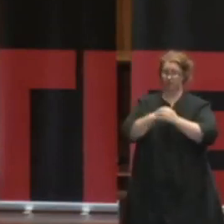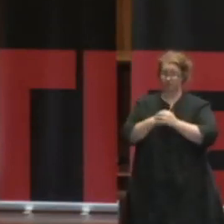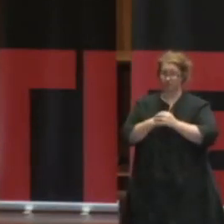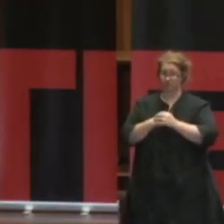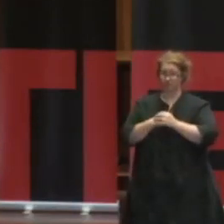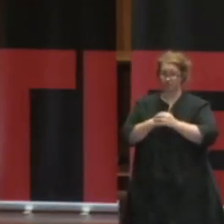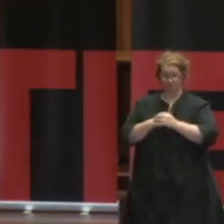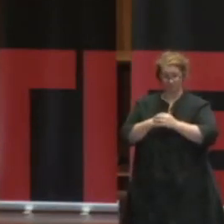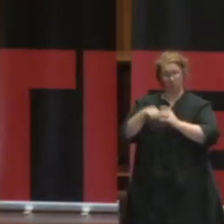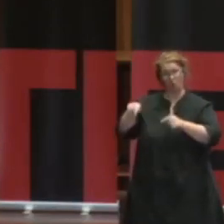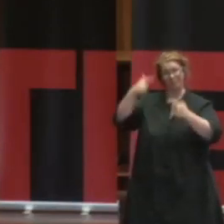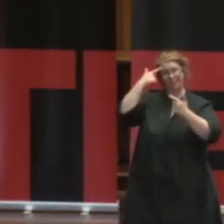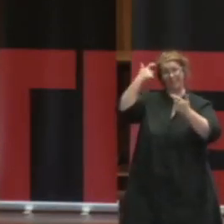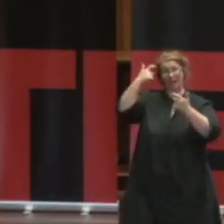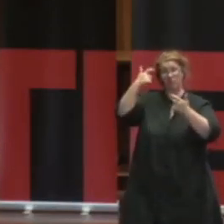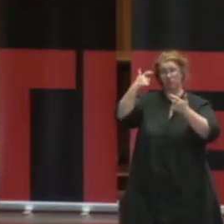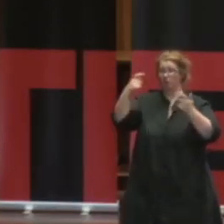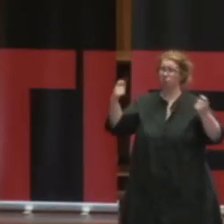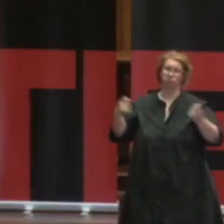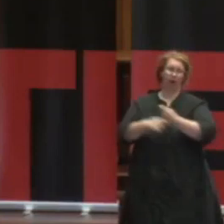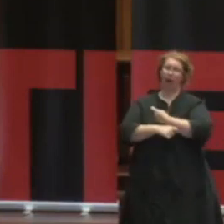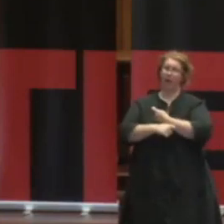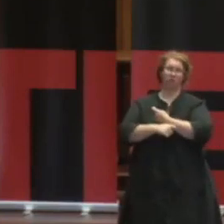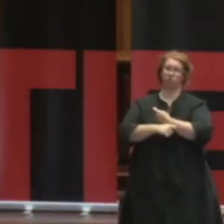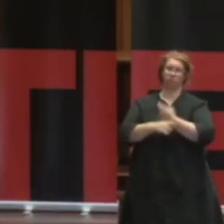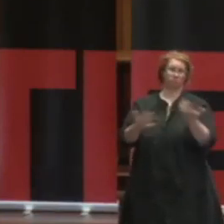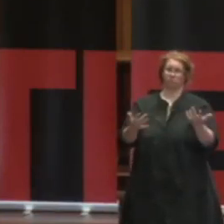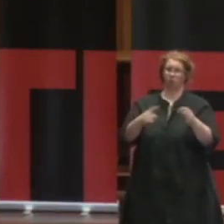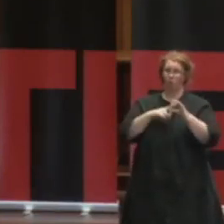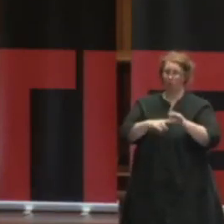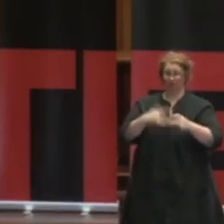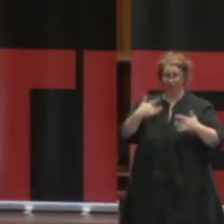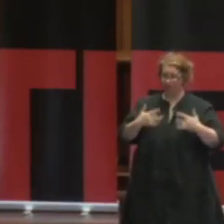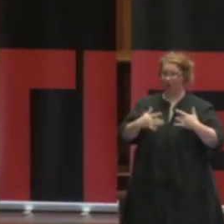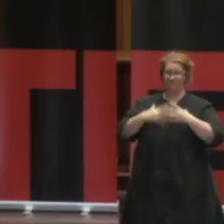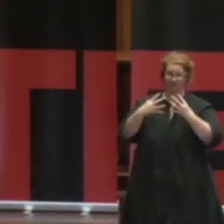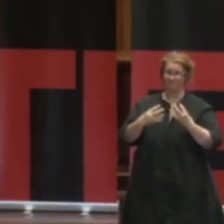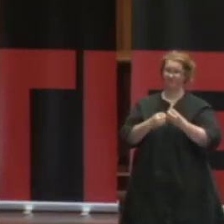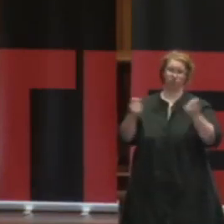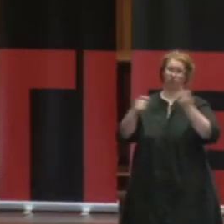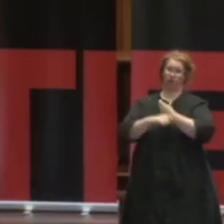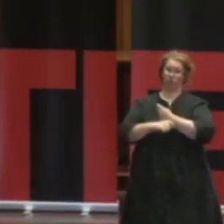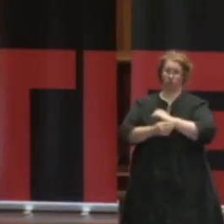Innovations that fundamentally changed the quality of human life and the human existence.